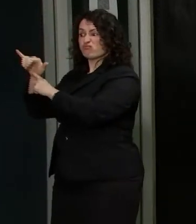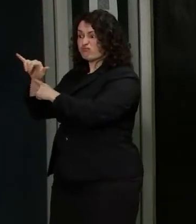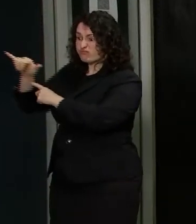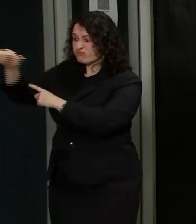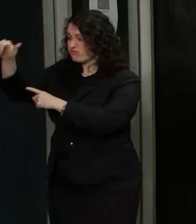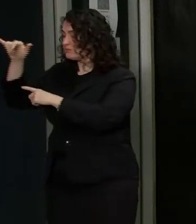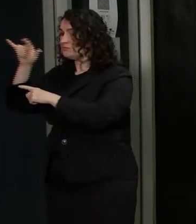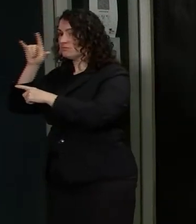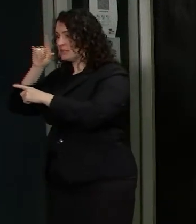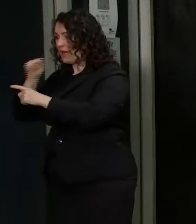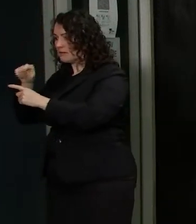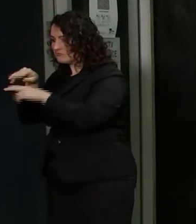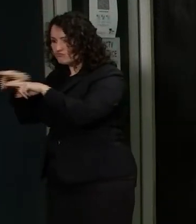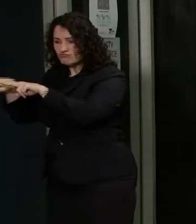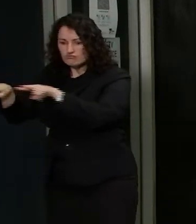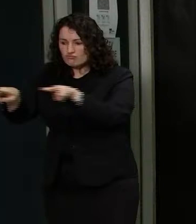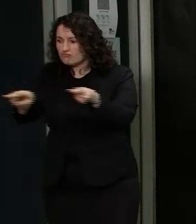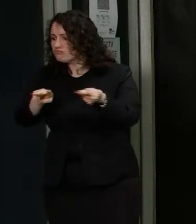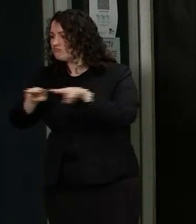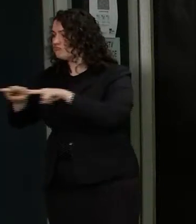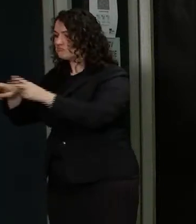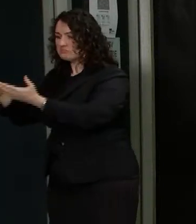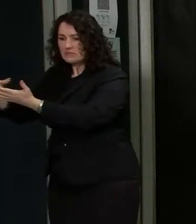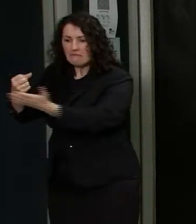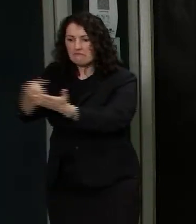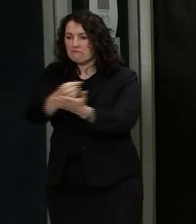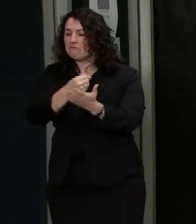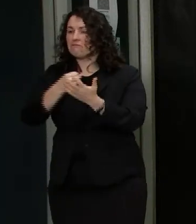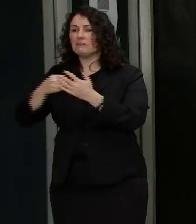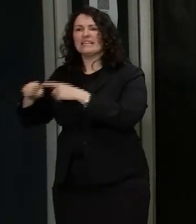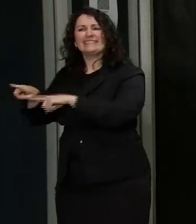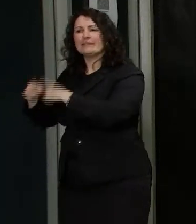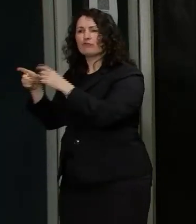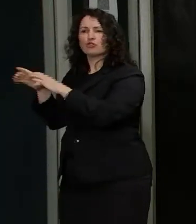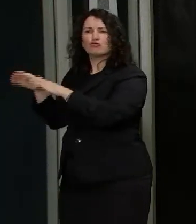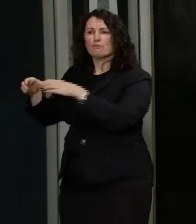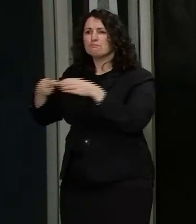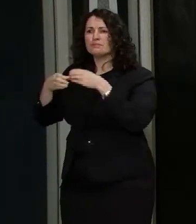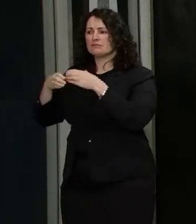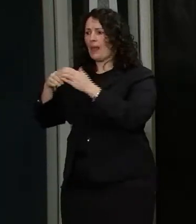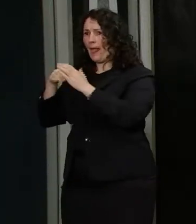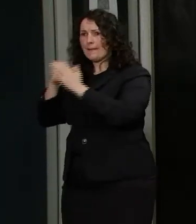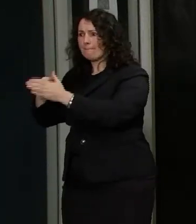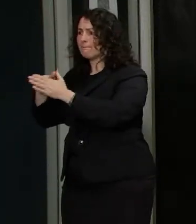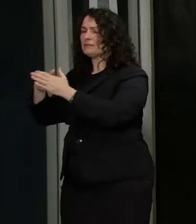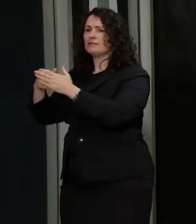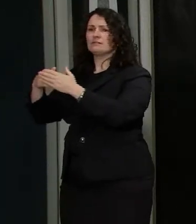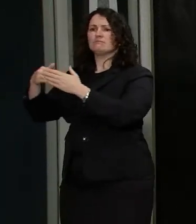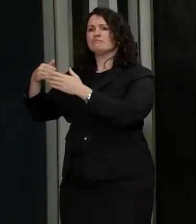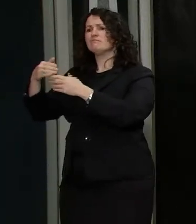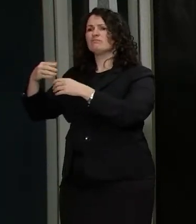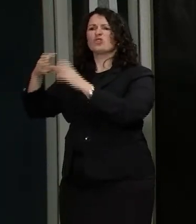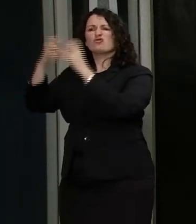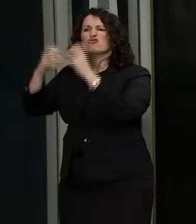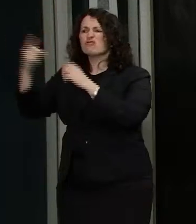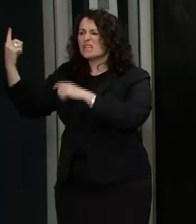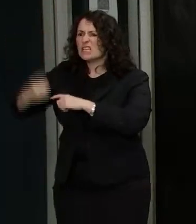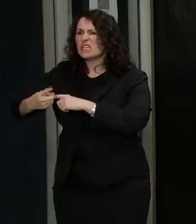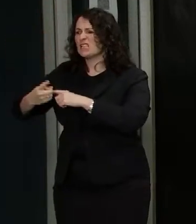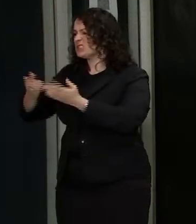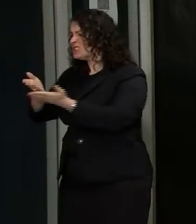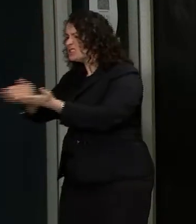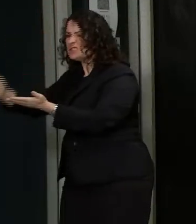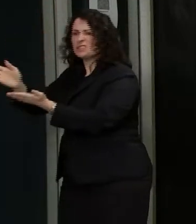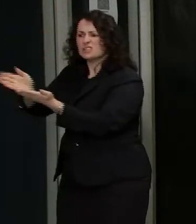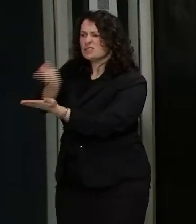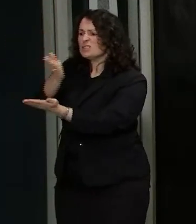and industry groups that are helping us with the clean-up and also the flooding, that we do actually have the resources in the state at this point in time with